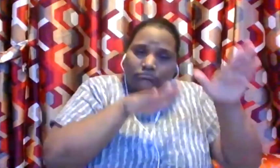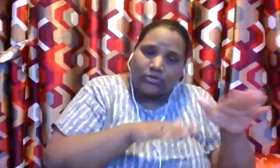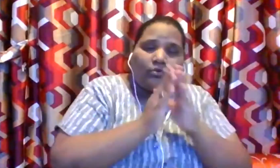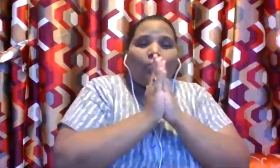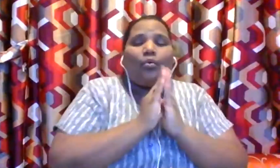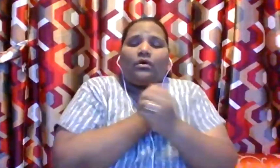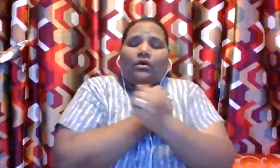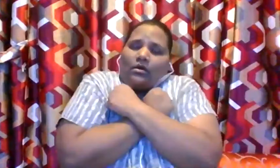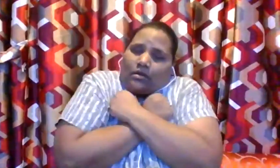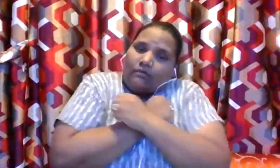them have God inside them.